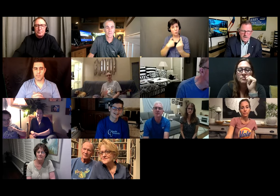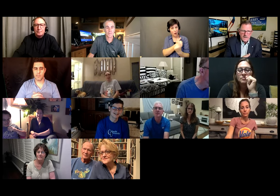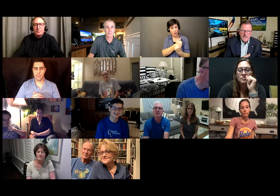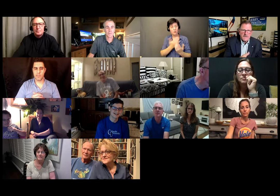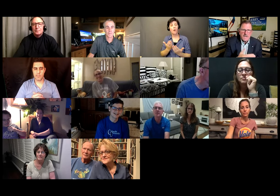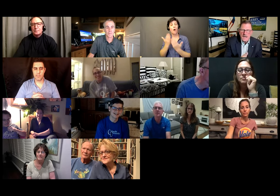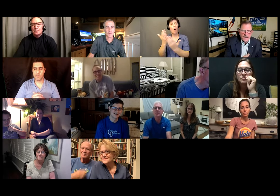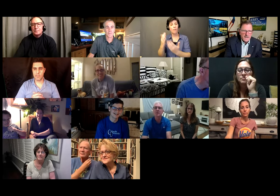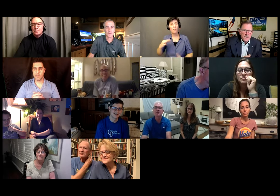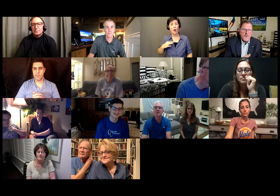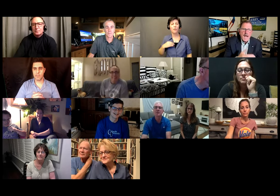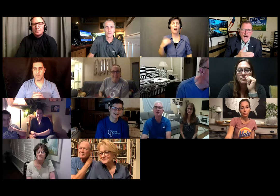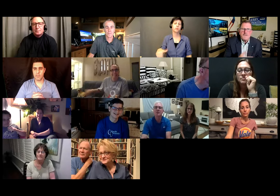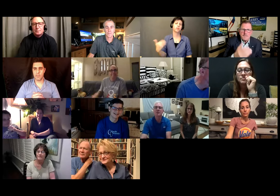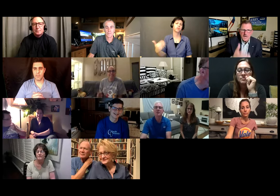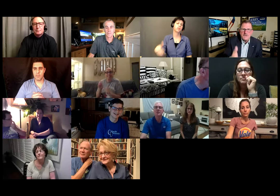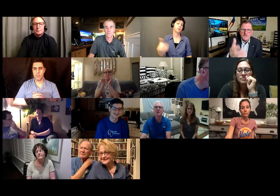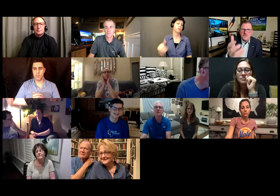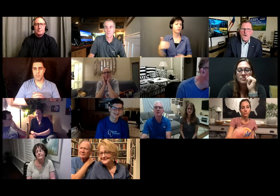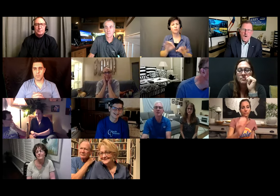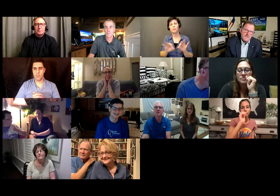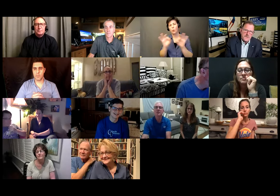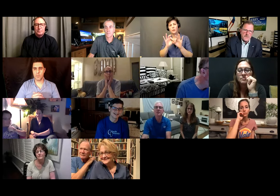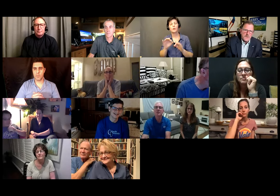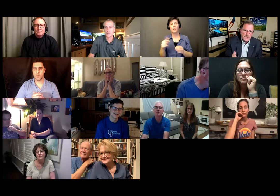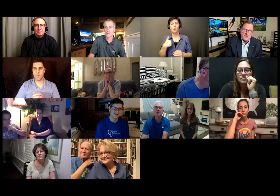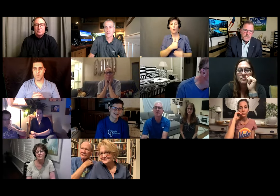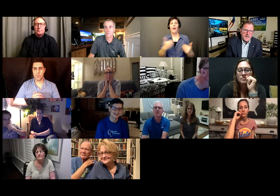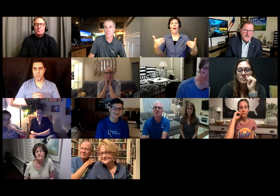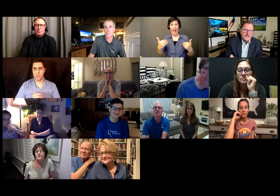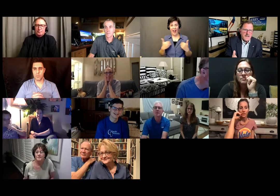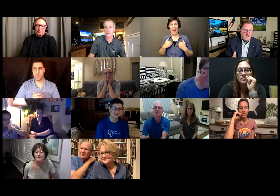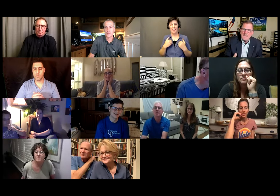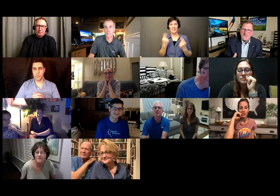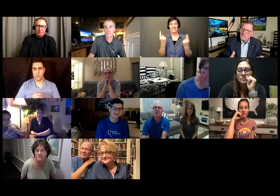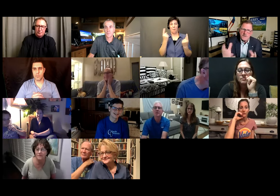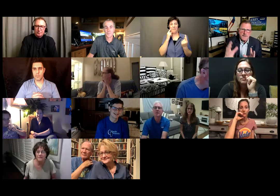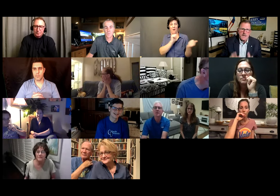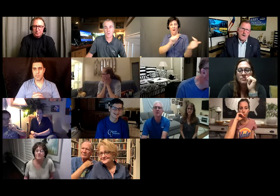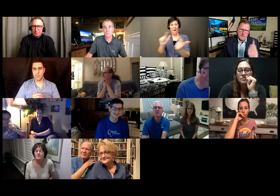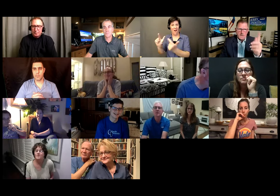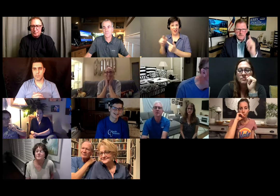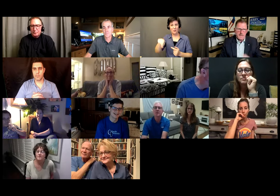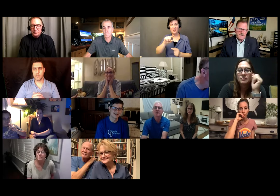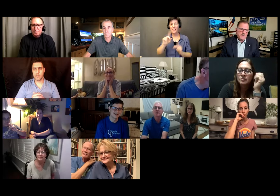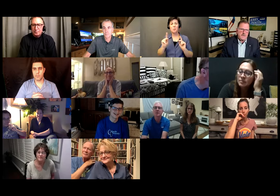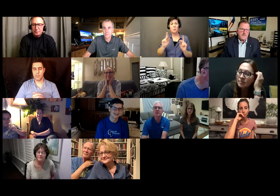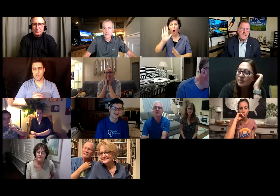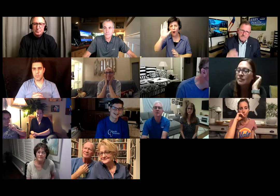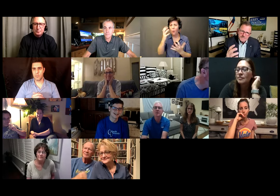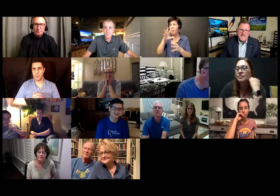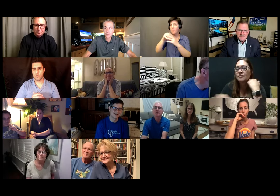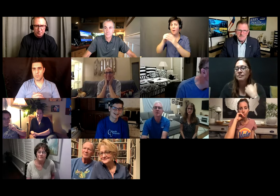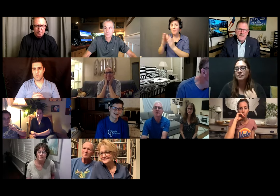volunteer is key. We have places for all of you. We do. People come in and go, I want to be on a planning commission.